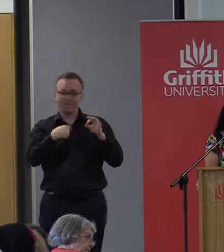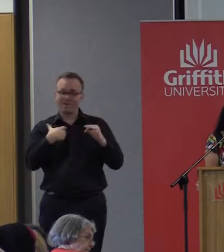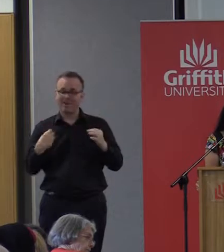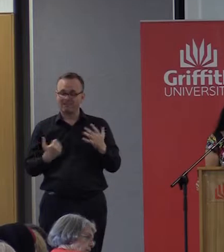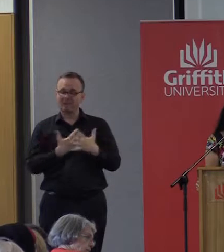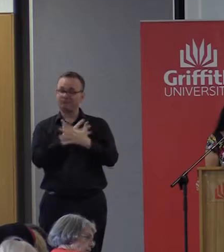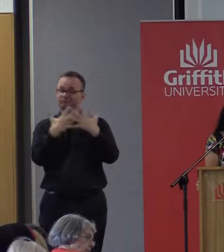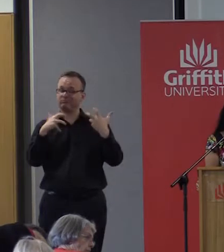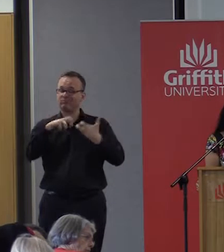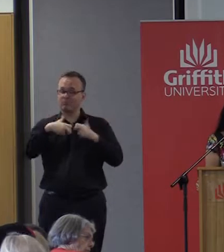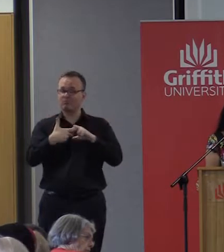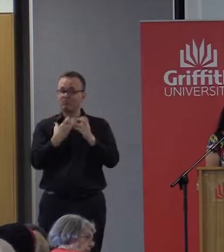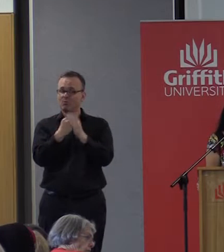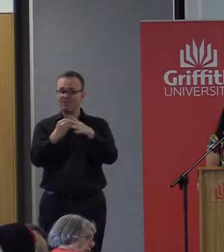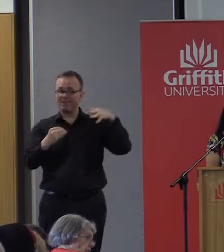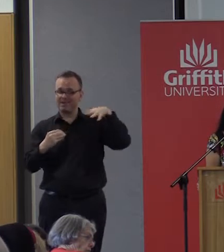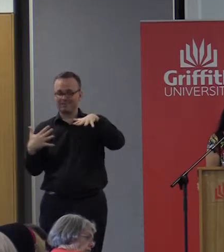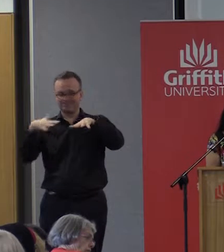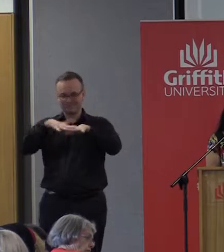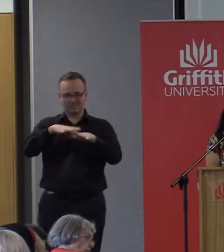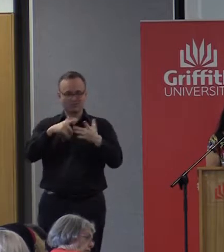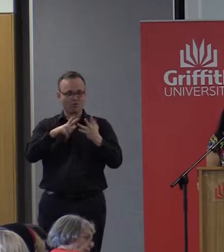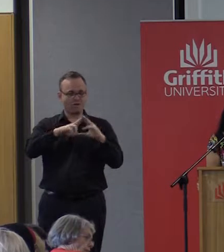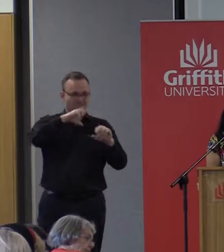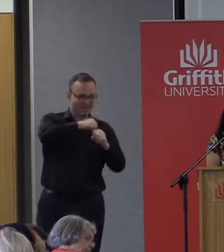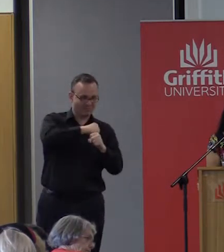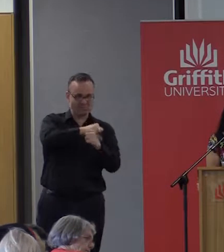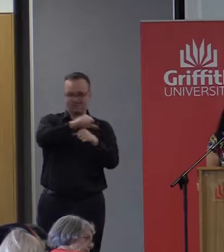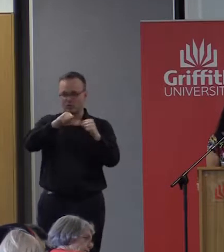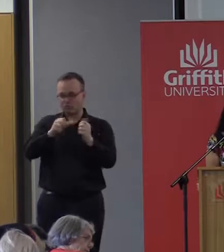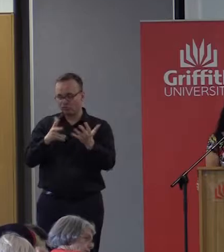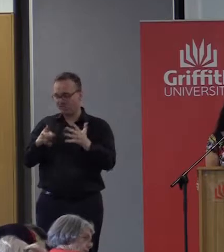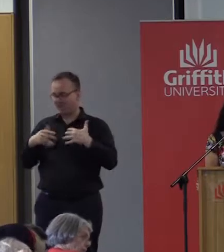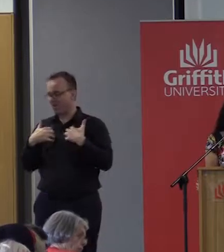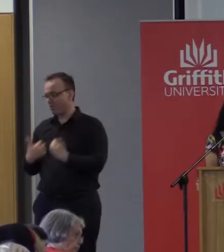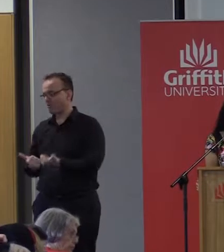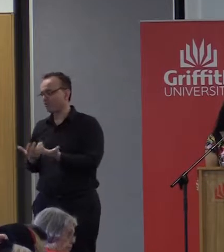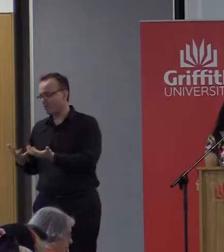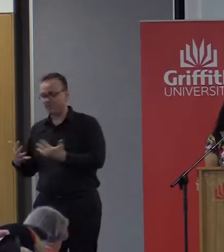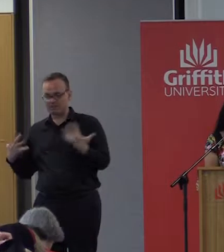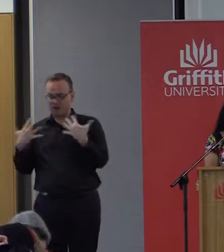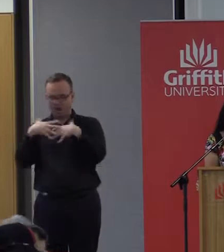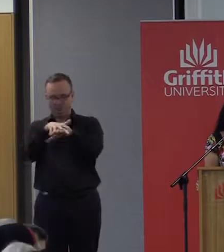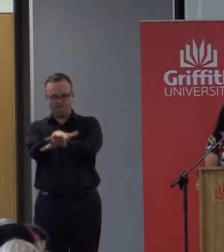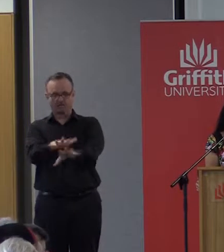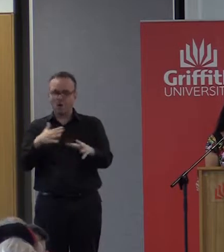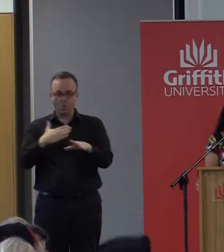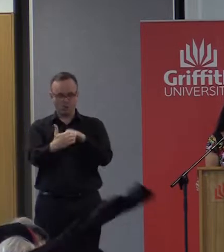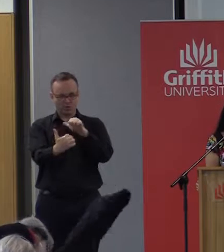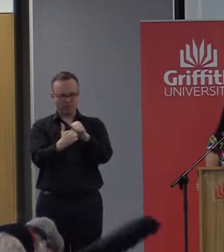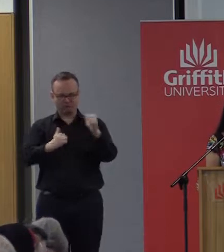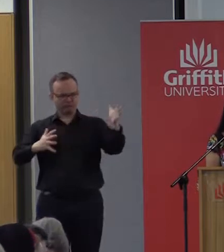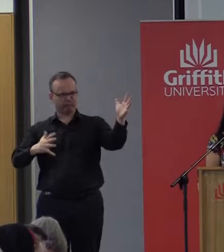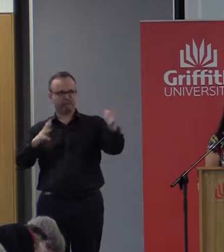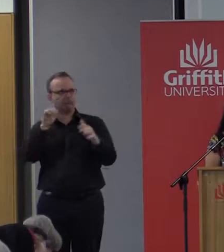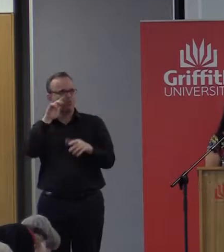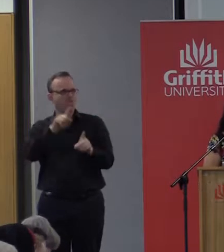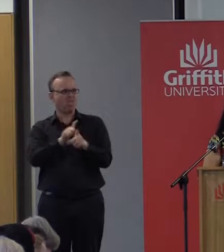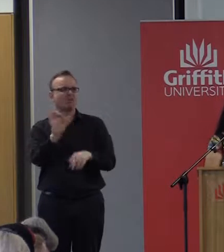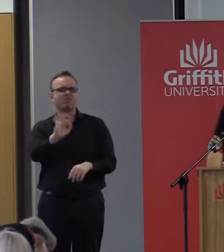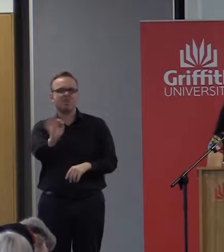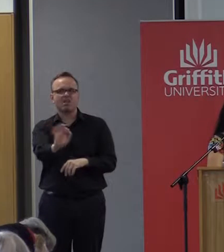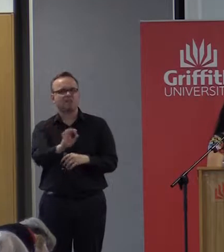significant problem with the intersection of the government, social service, health and education services to work collaboratively in a